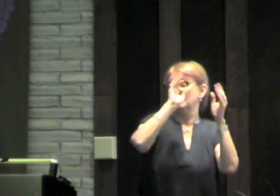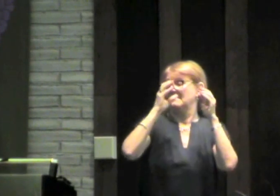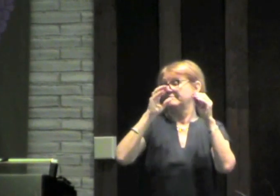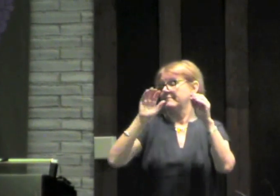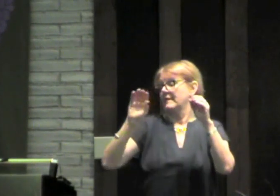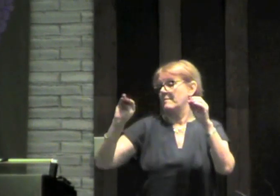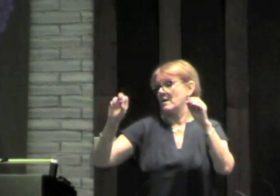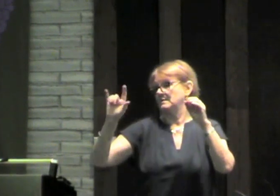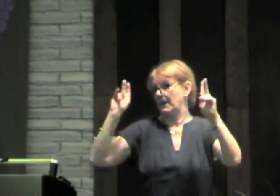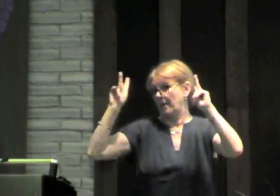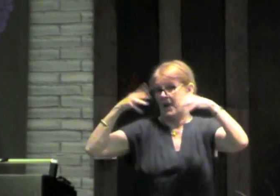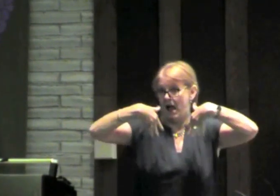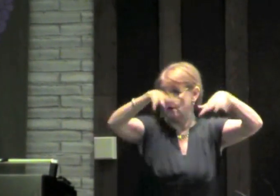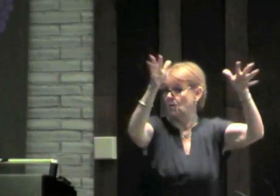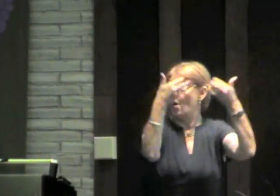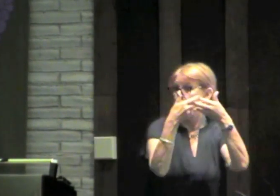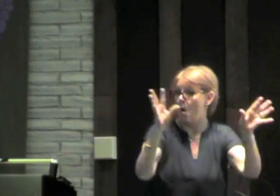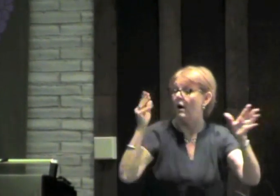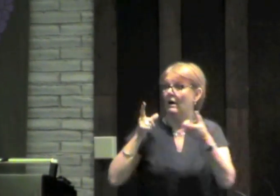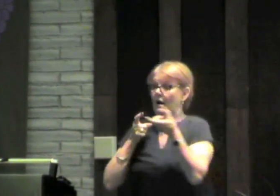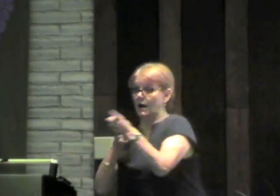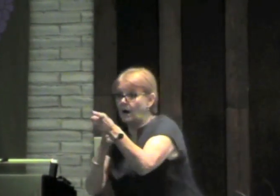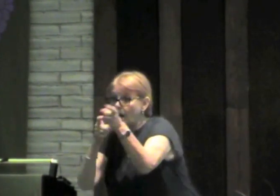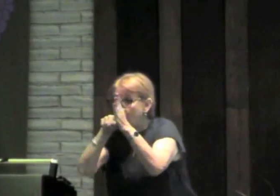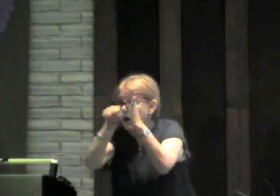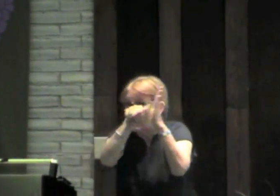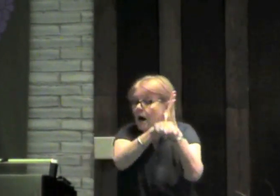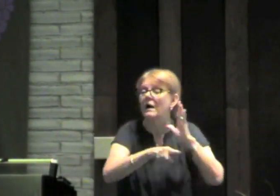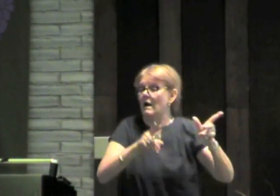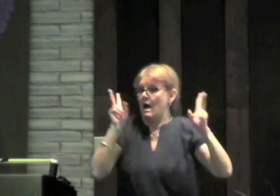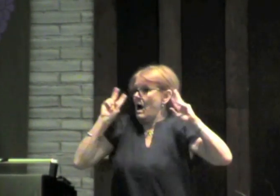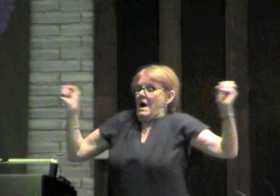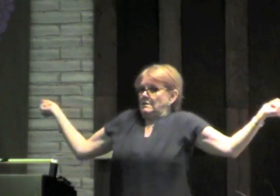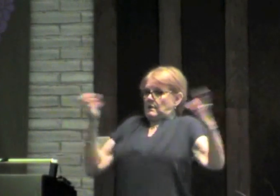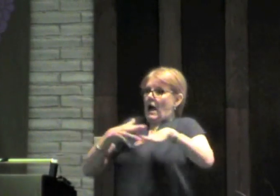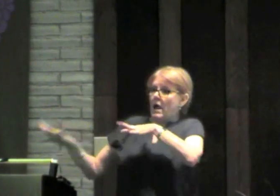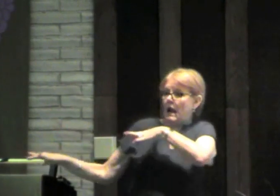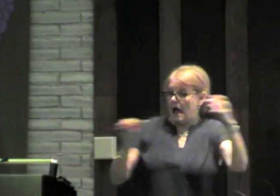the Israelis tried to banish the Palestinian people, or tried to